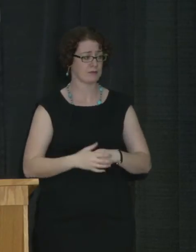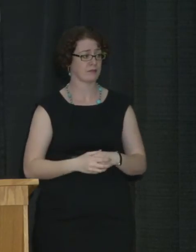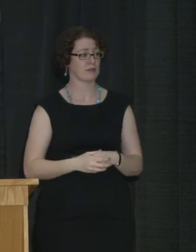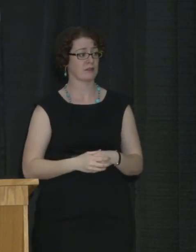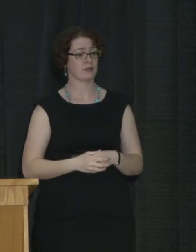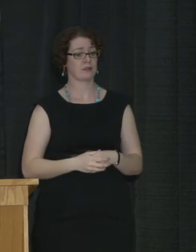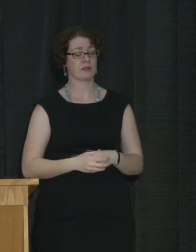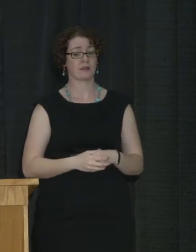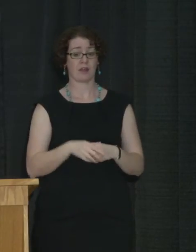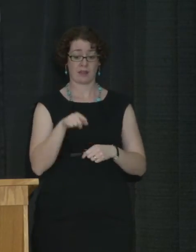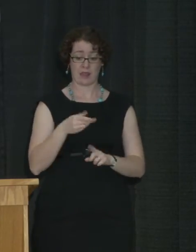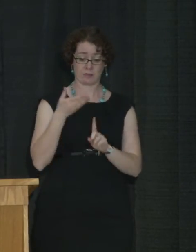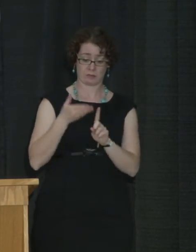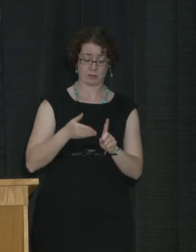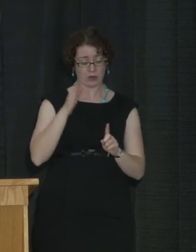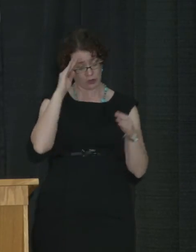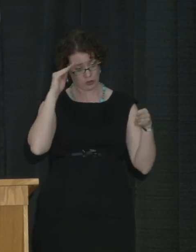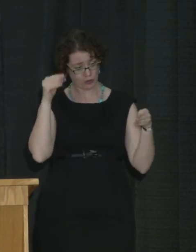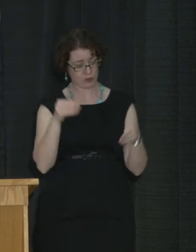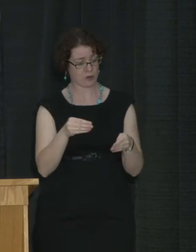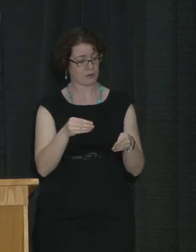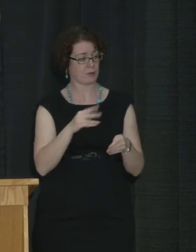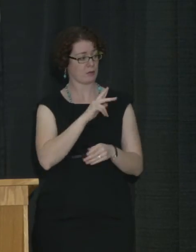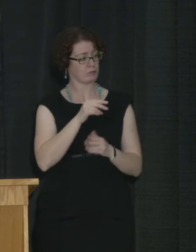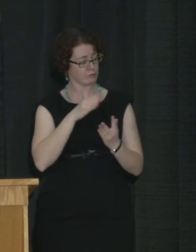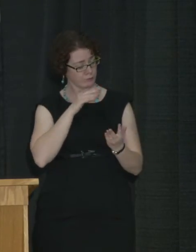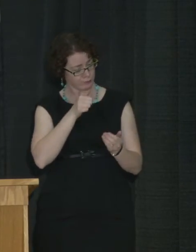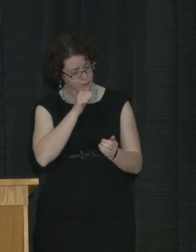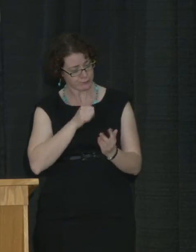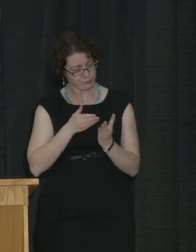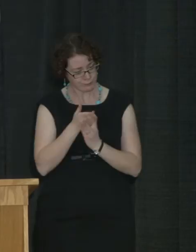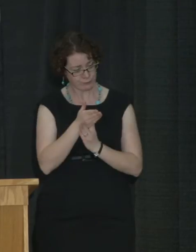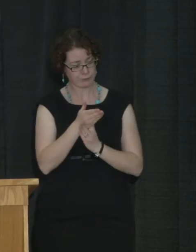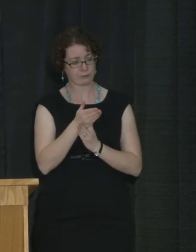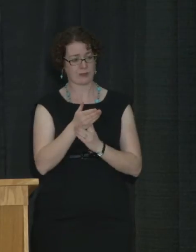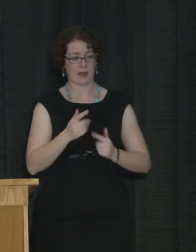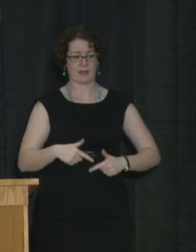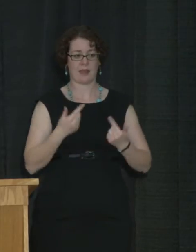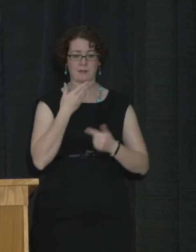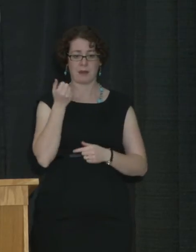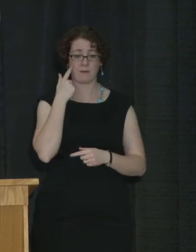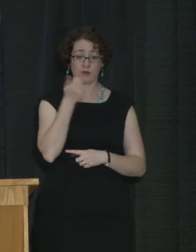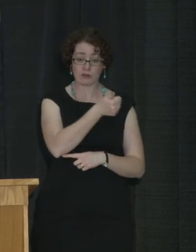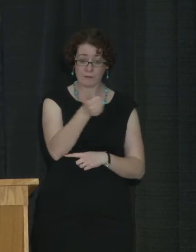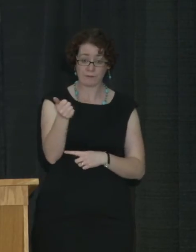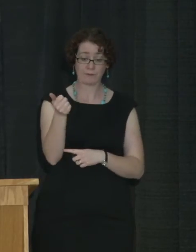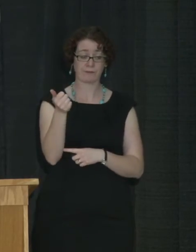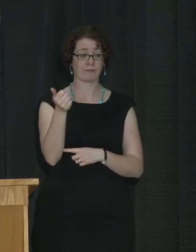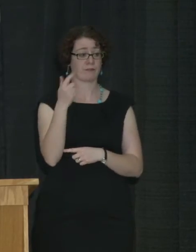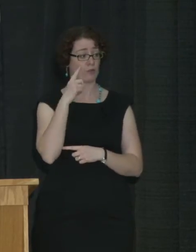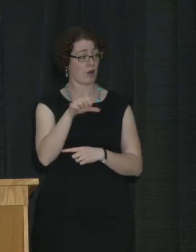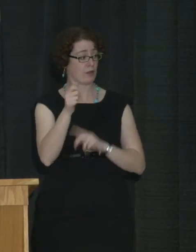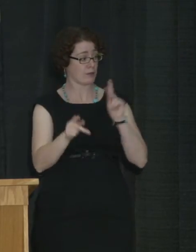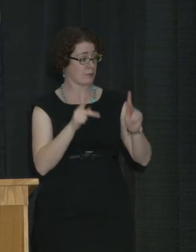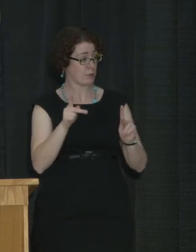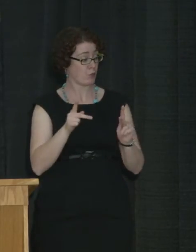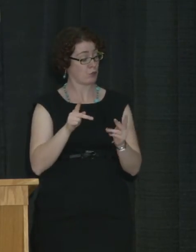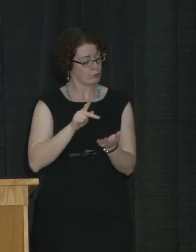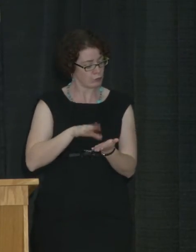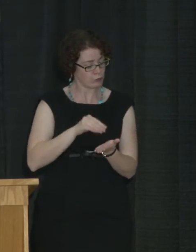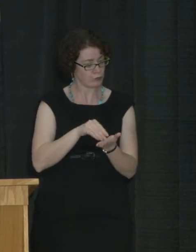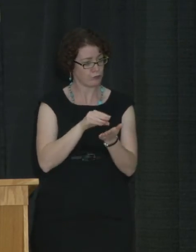They personify the determination and perseverance it takes to make life better for yourself and for others through learning.